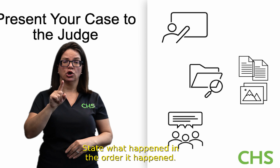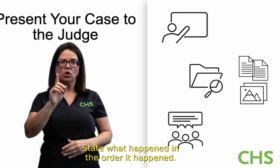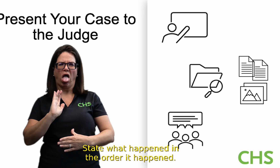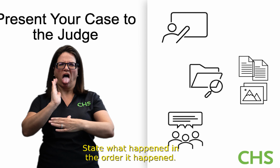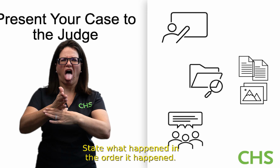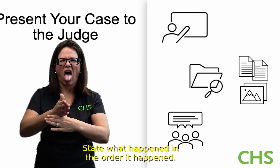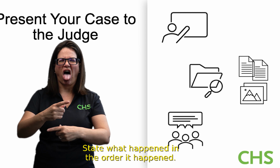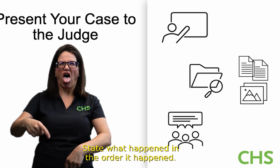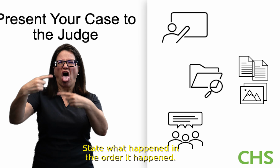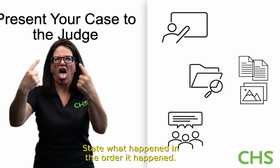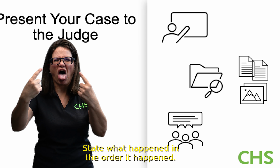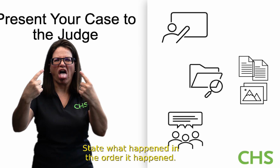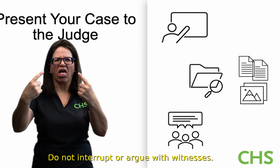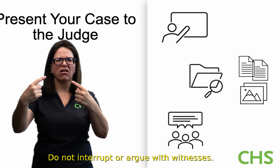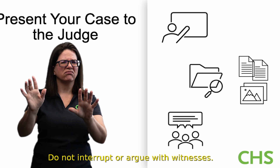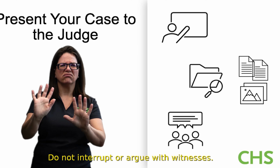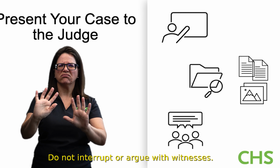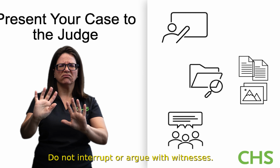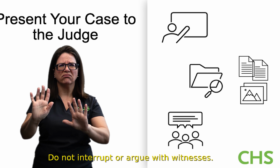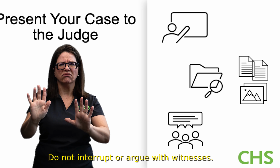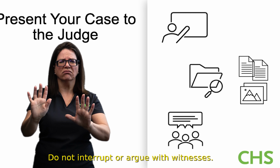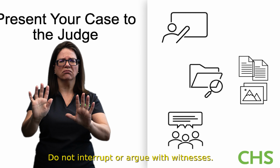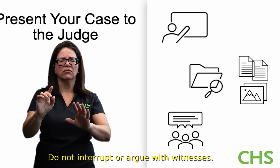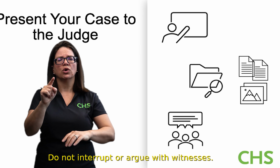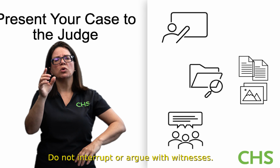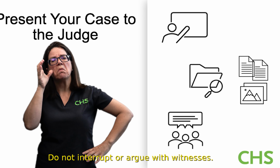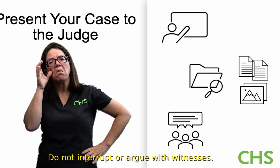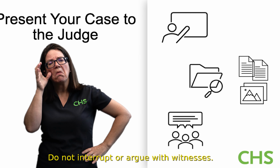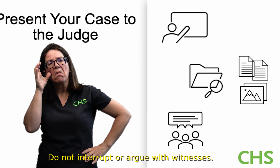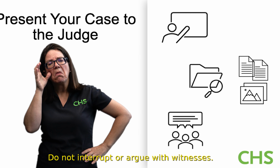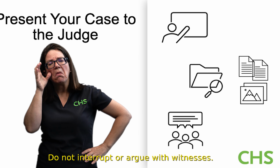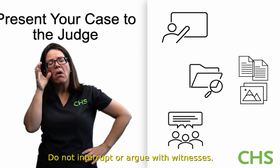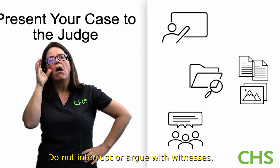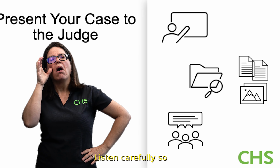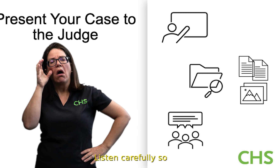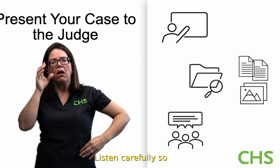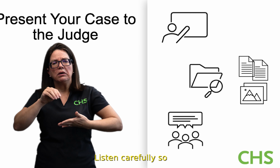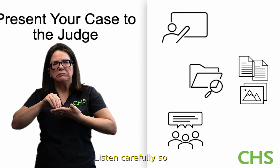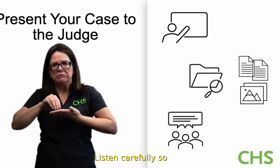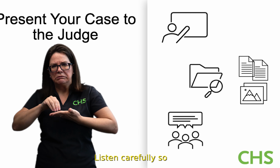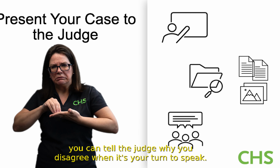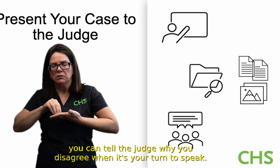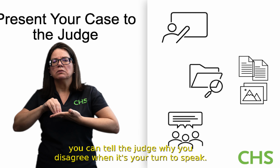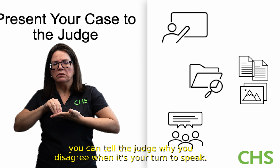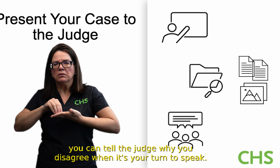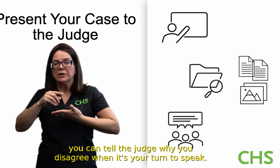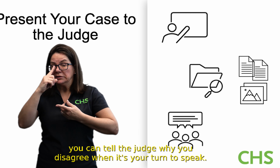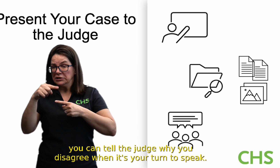in the order it happened. Do not interrupt or argue with witnesses. Listen carefully so you can tell the judge why